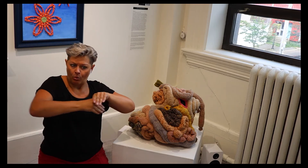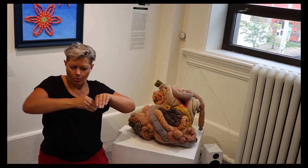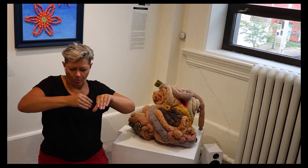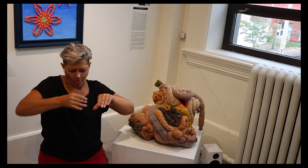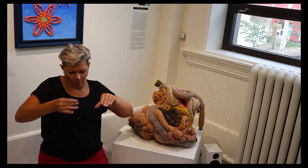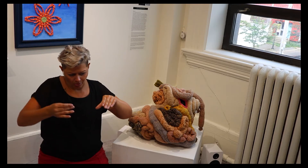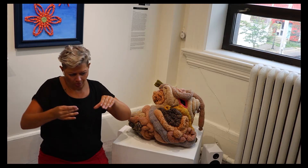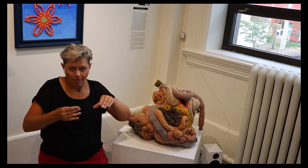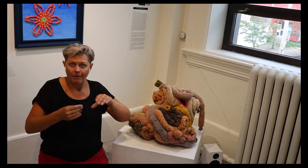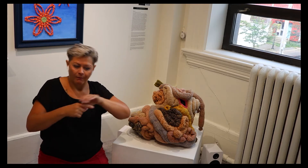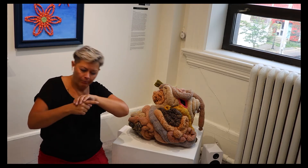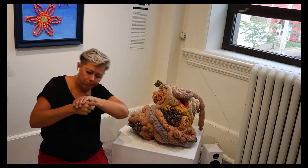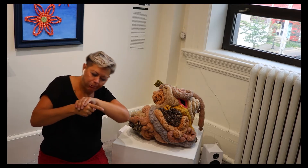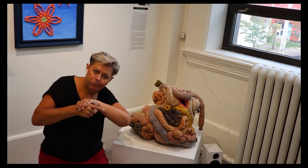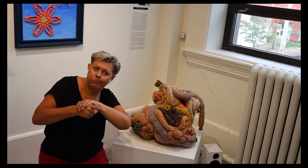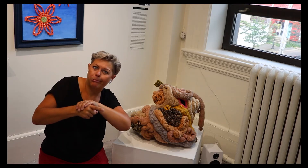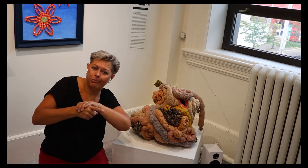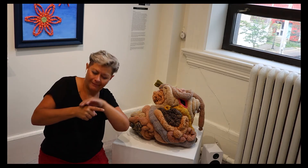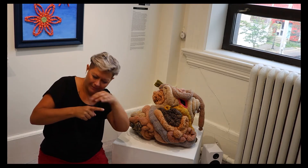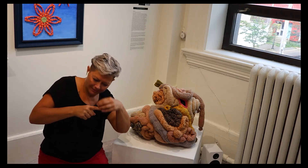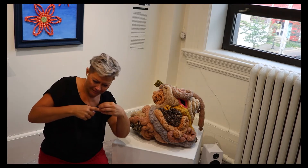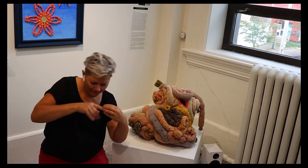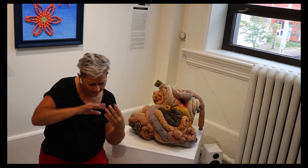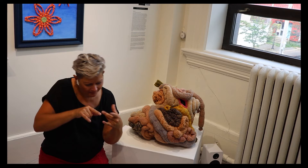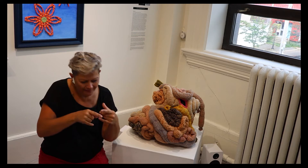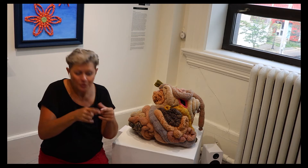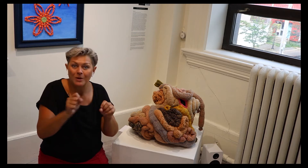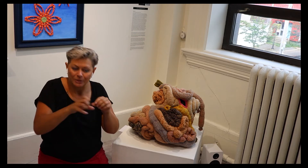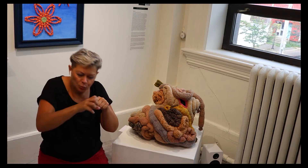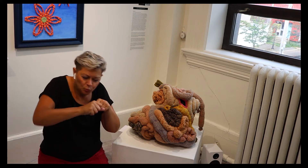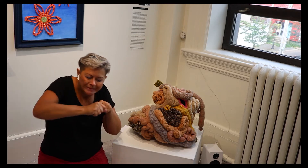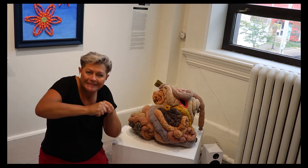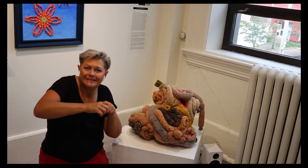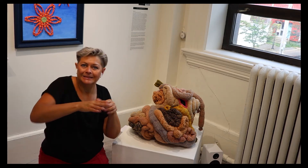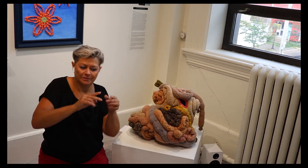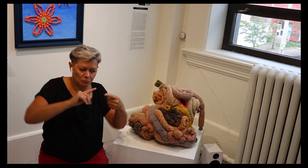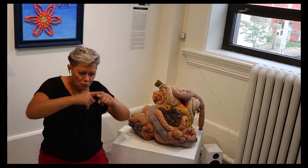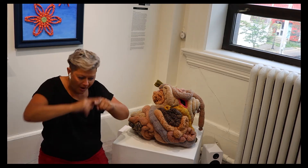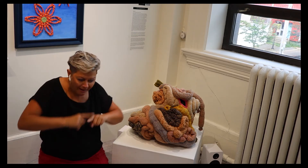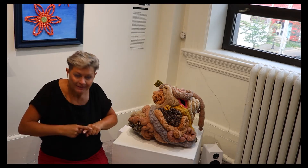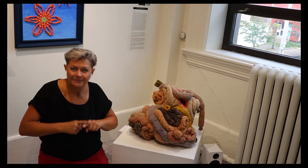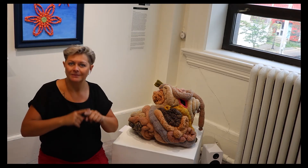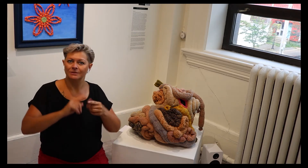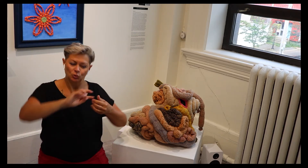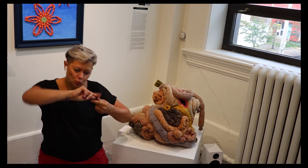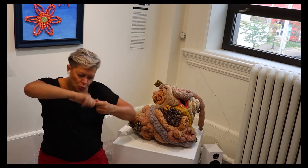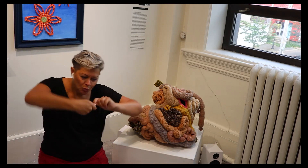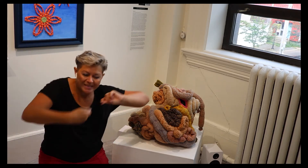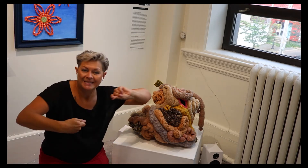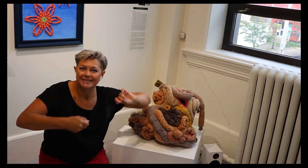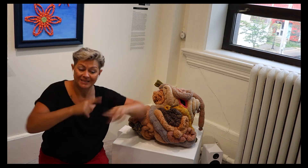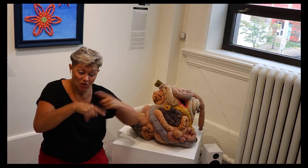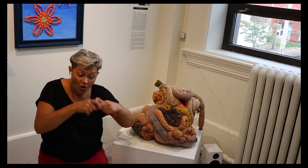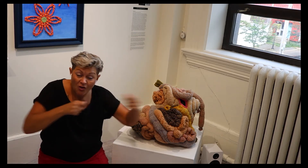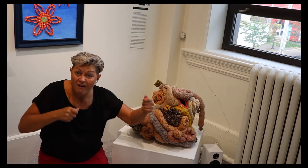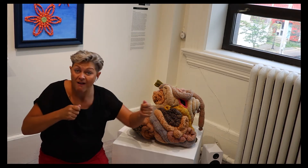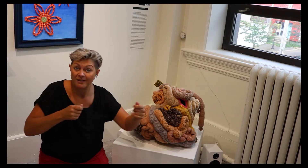times. Visitors are invited to squeeze, braid, twist, tie knots or untie knots in these